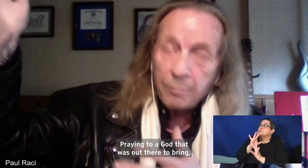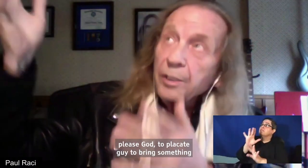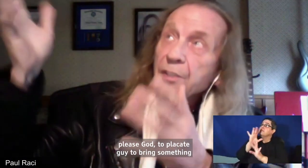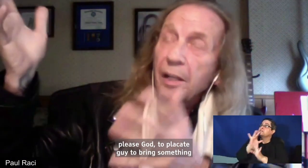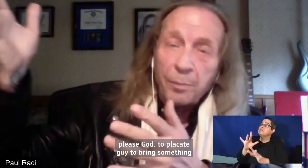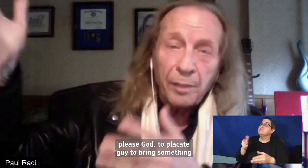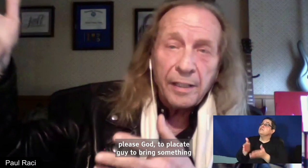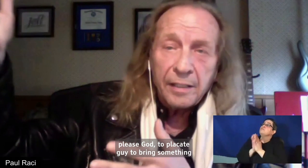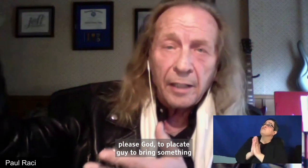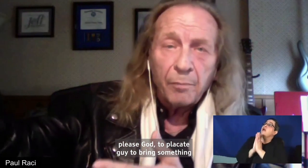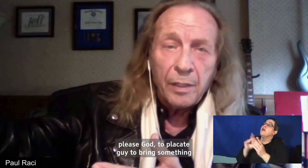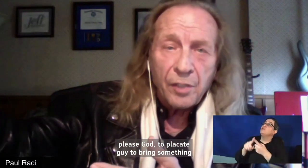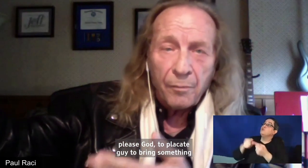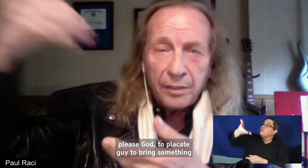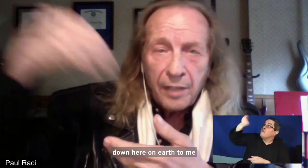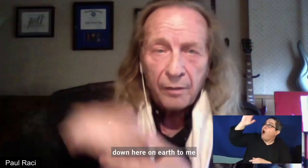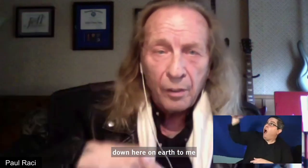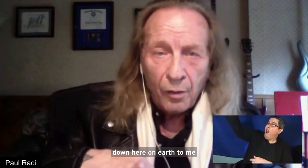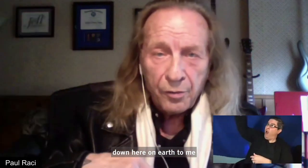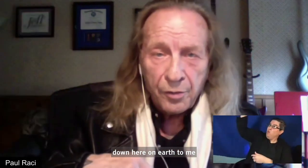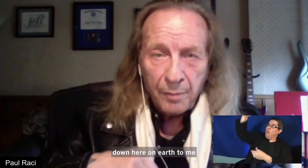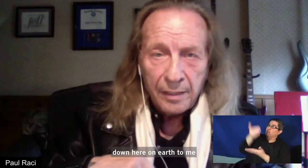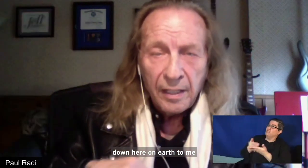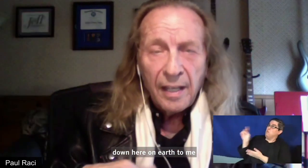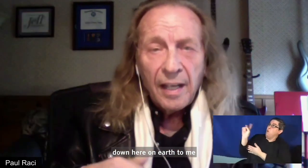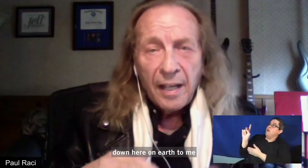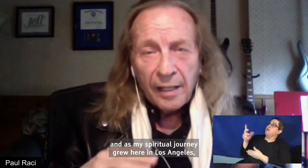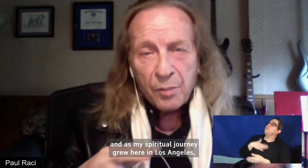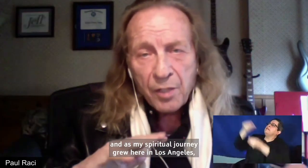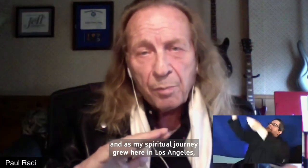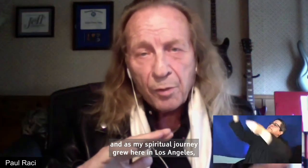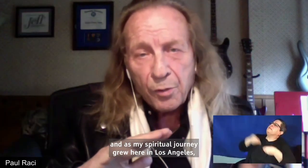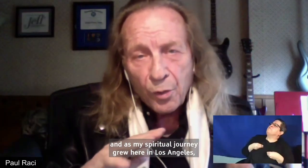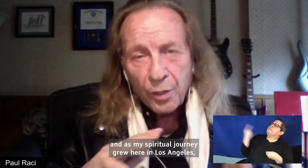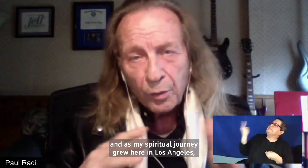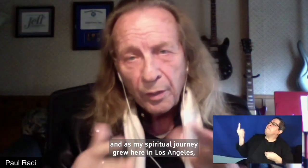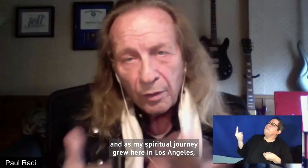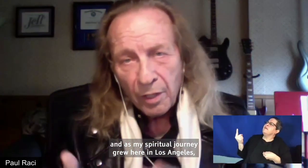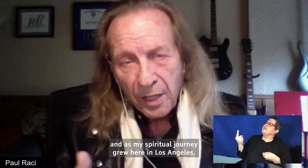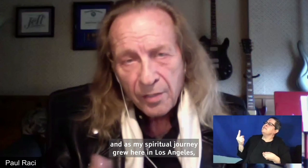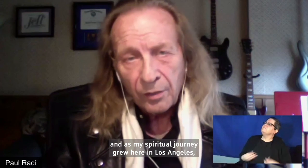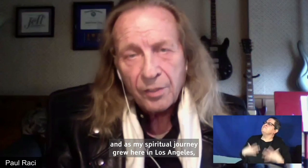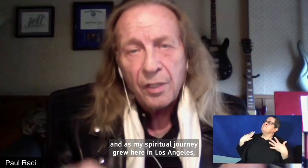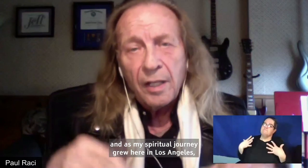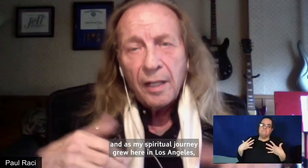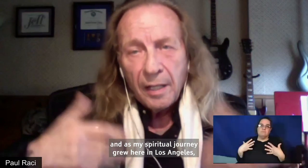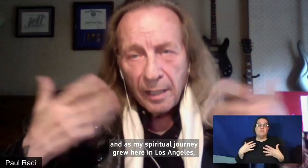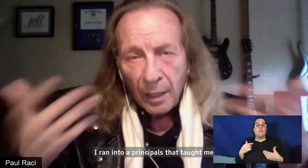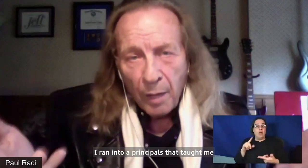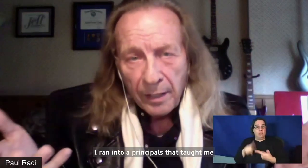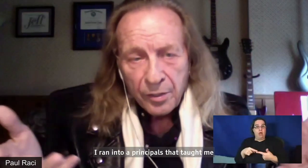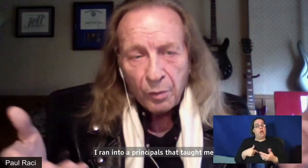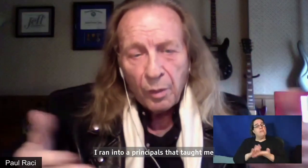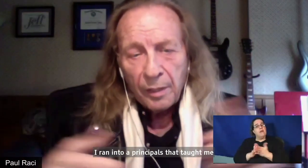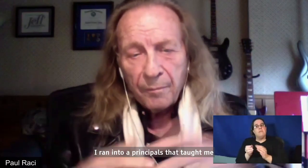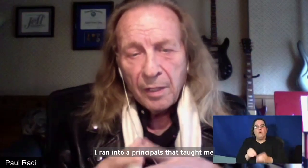bring, please God, to placate God, to bring something down here on earth to me. And as my spiritual journey grew here in Los Angeles, I